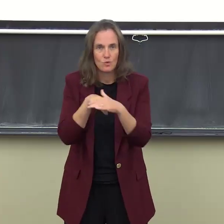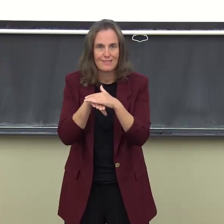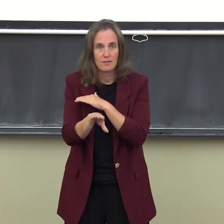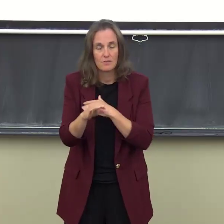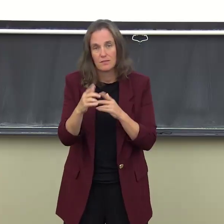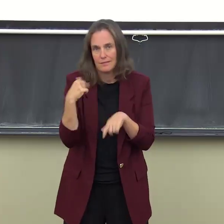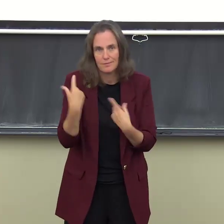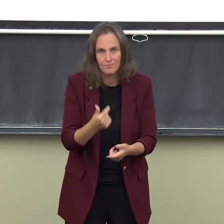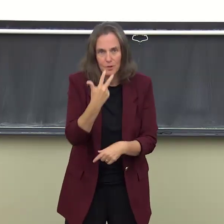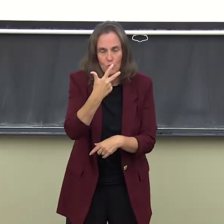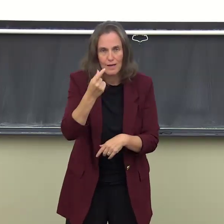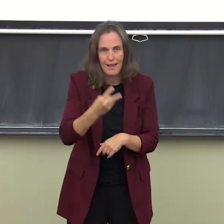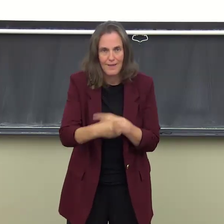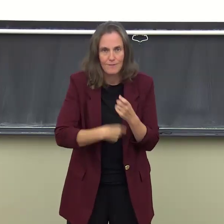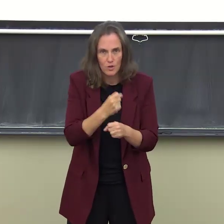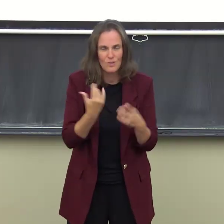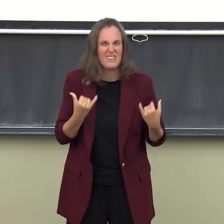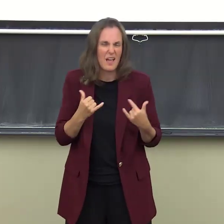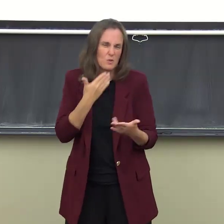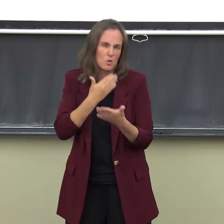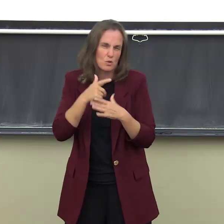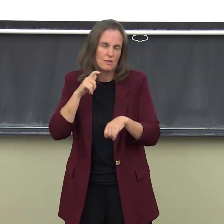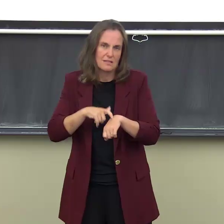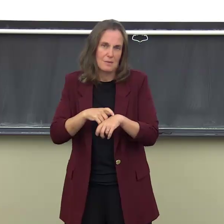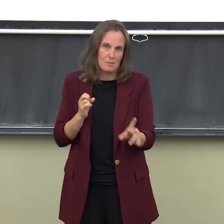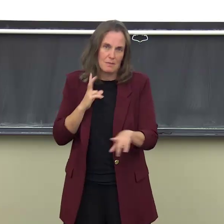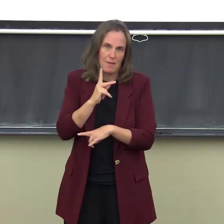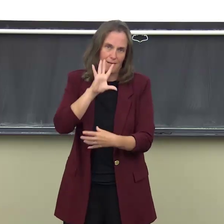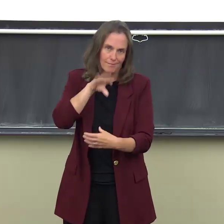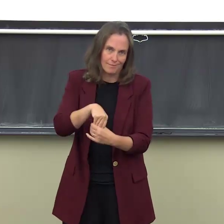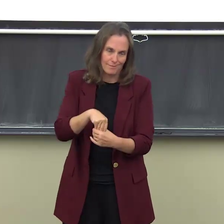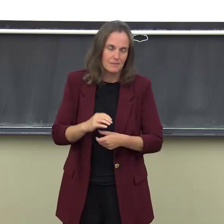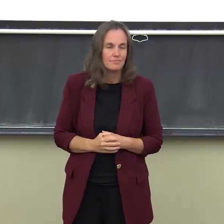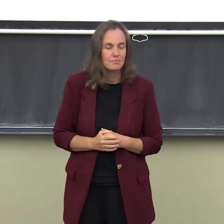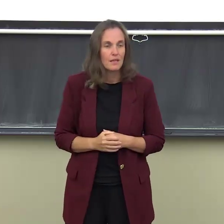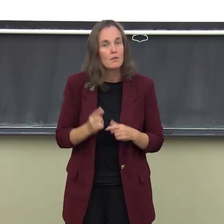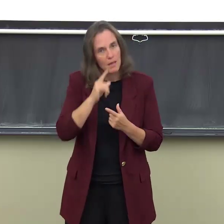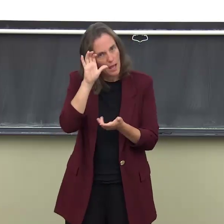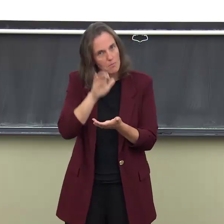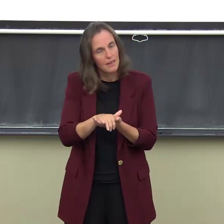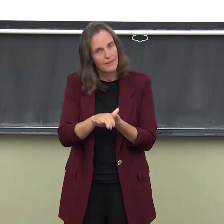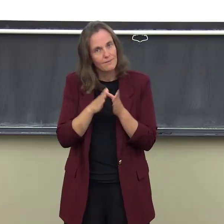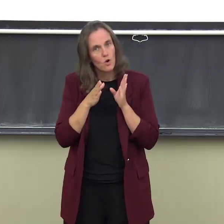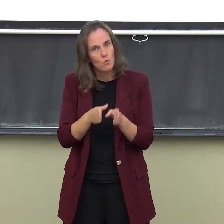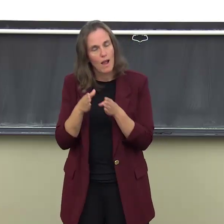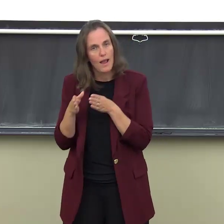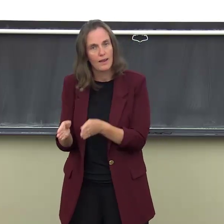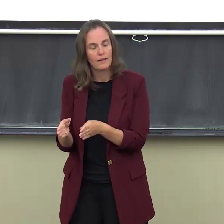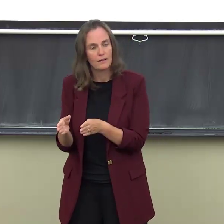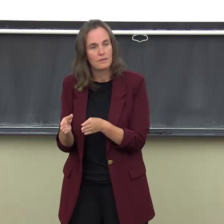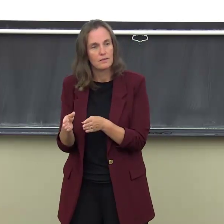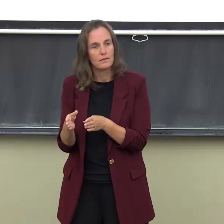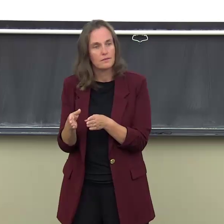because now is a good time to get back involved and stuff. But I believe in a way that is